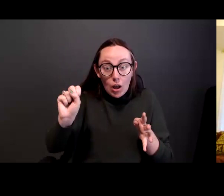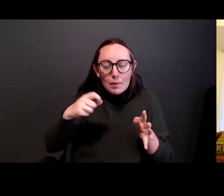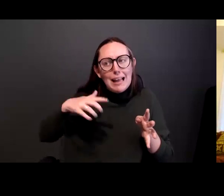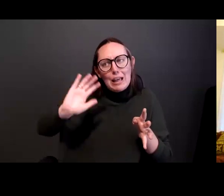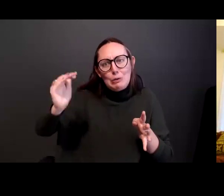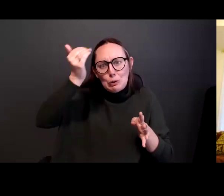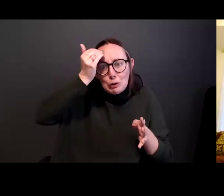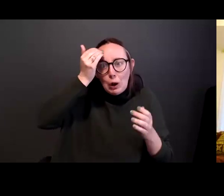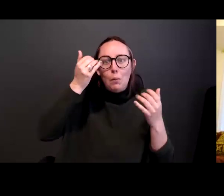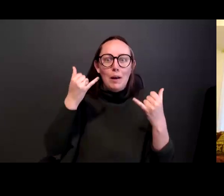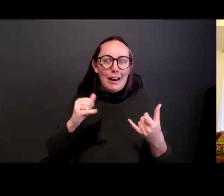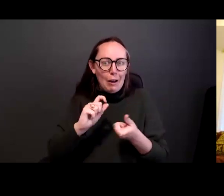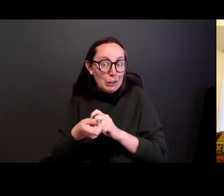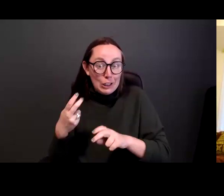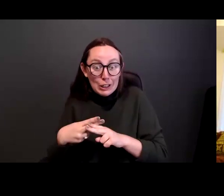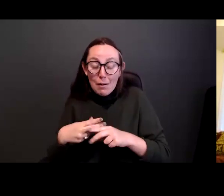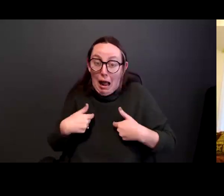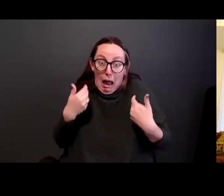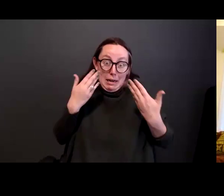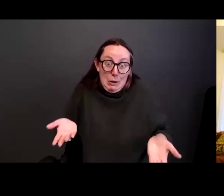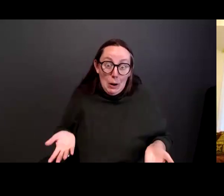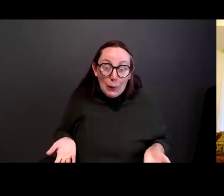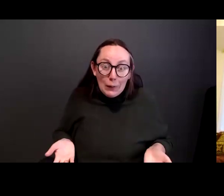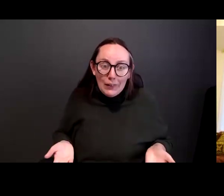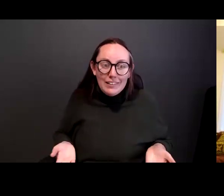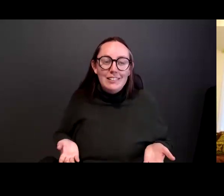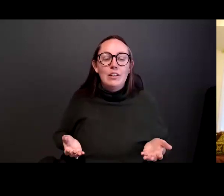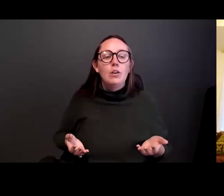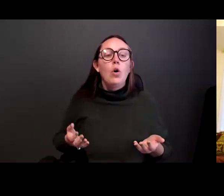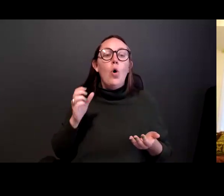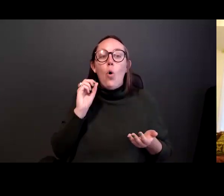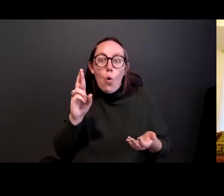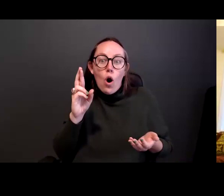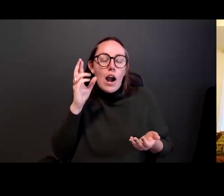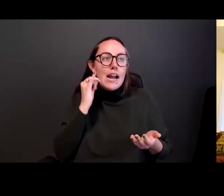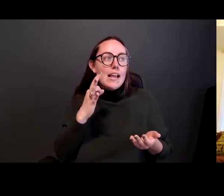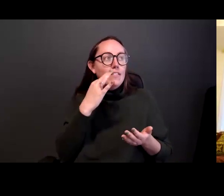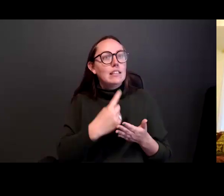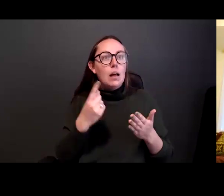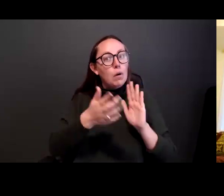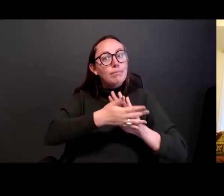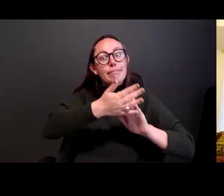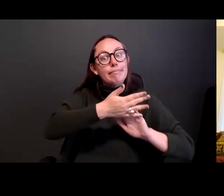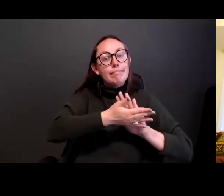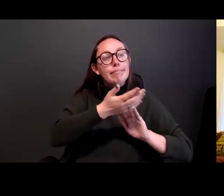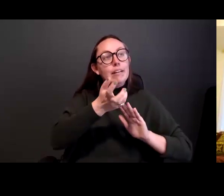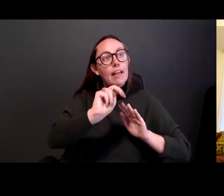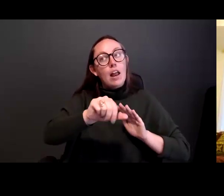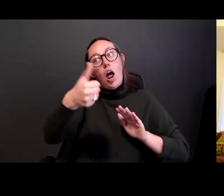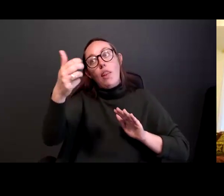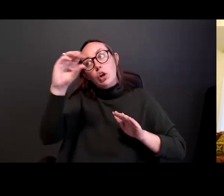or if somebody just hands all of their materials over to someone else, what now are our permissions,